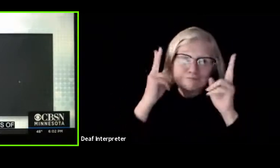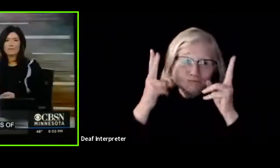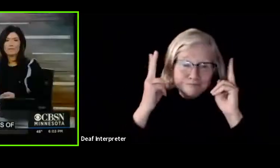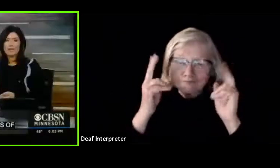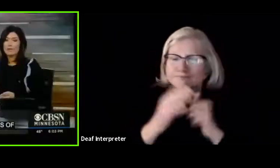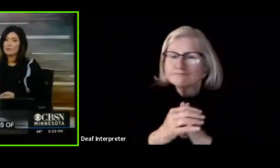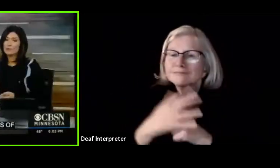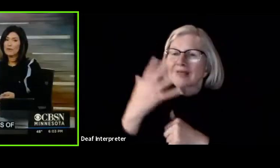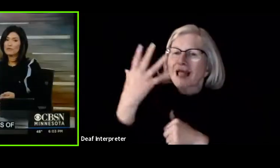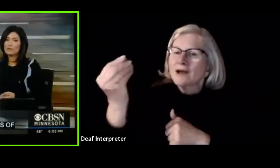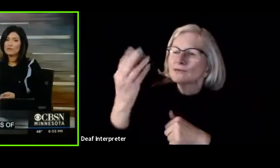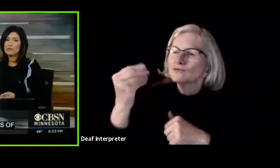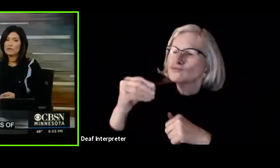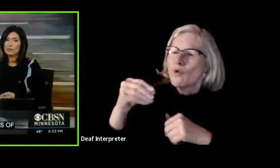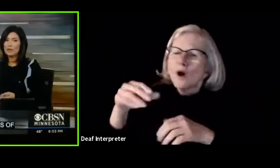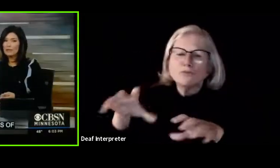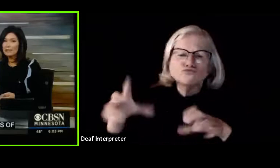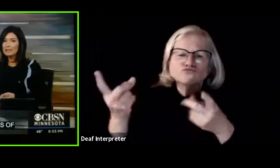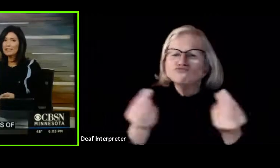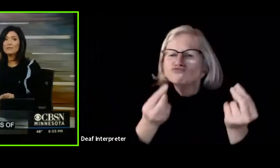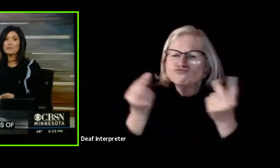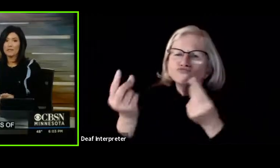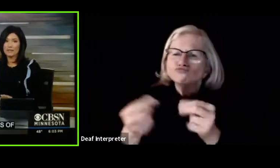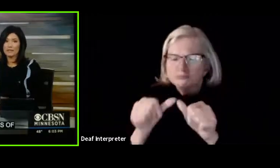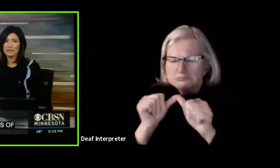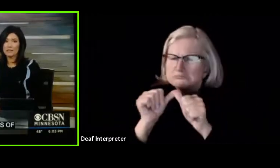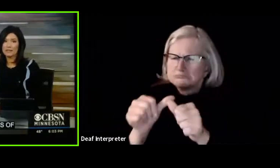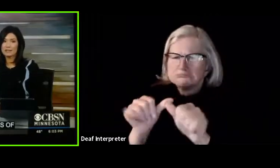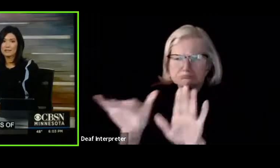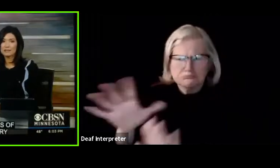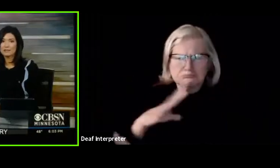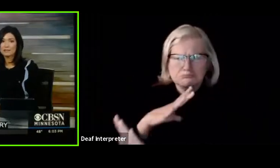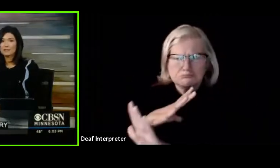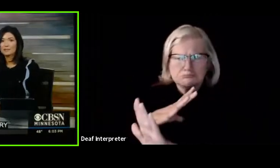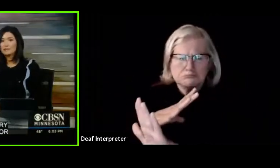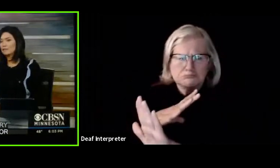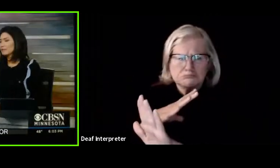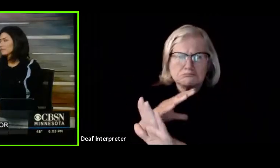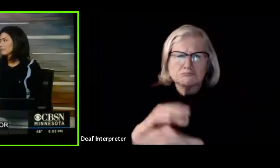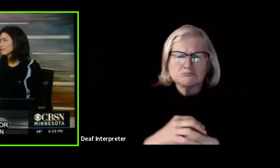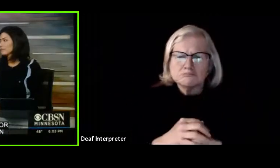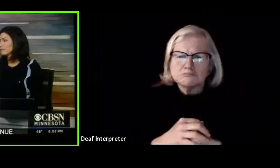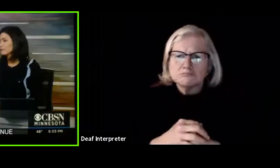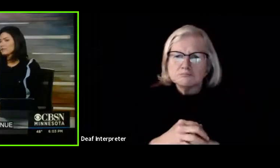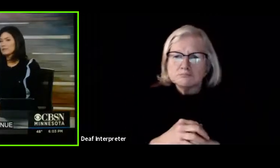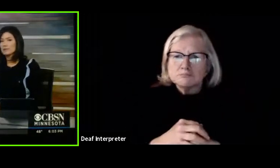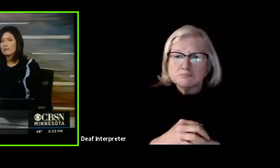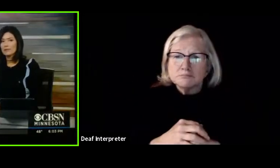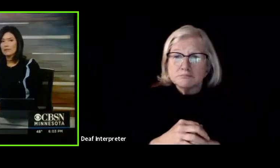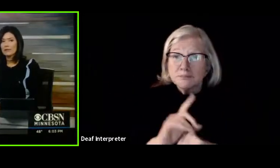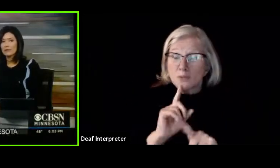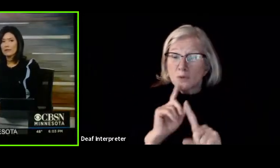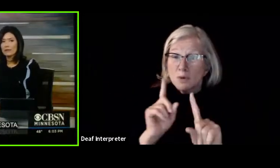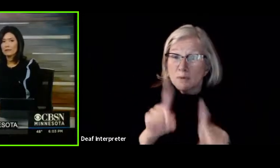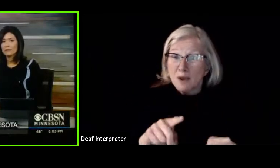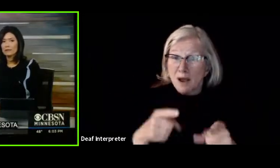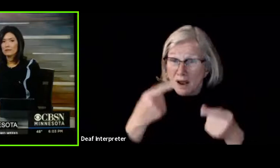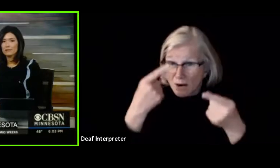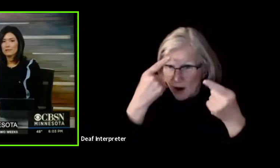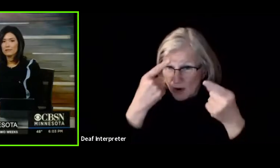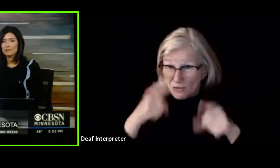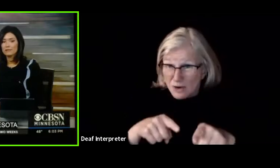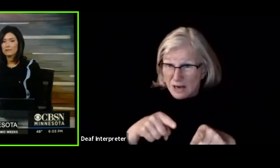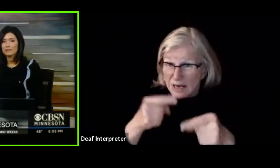been. The response from Minnesota Republicans has been mixed. Some agree with what the governor is doing. However, Minnesota Republican Party Chair